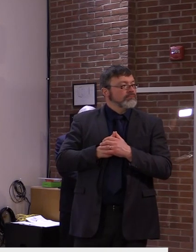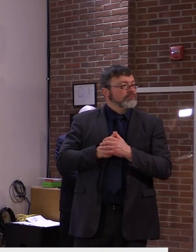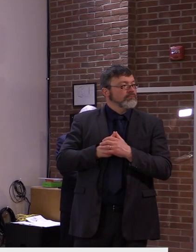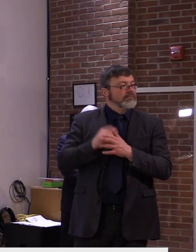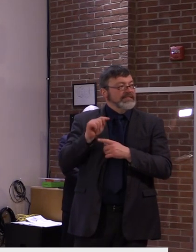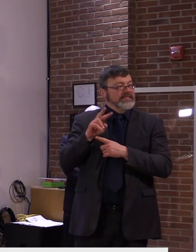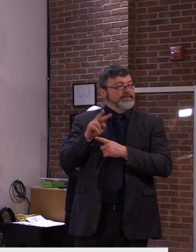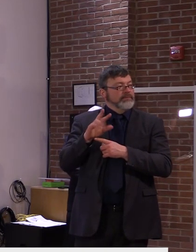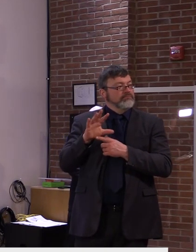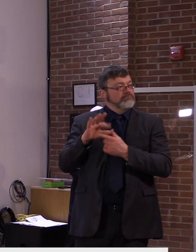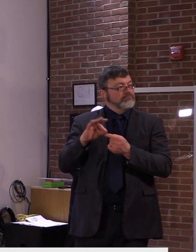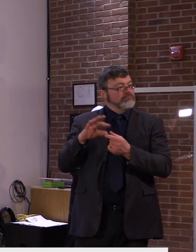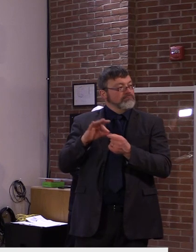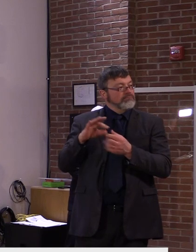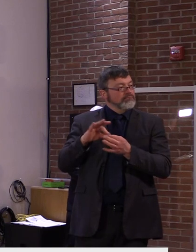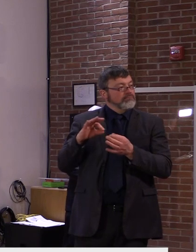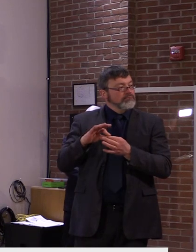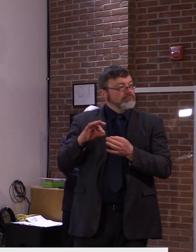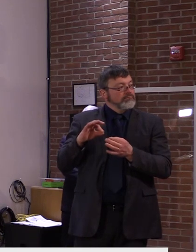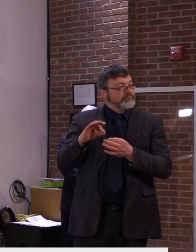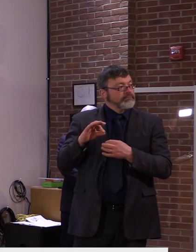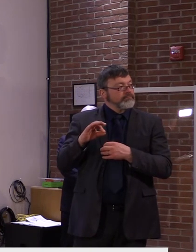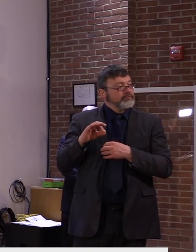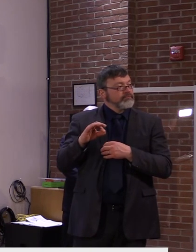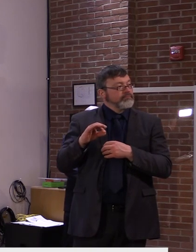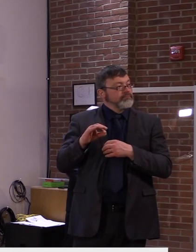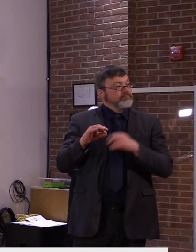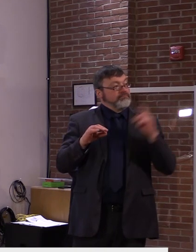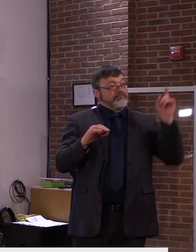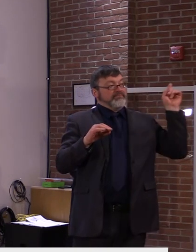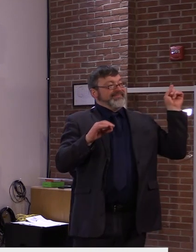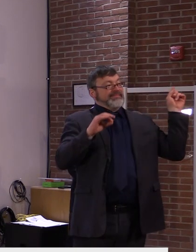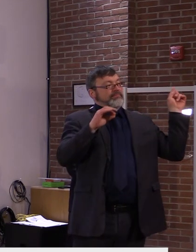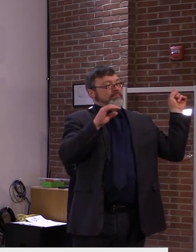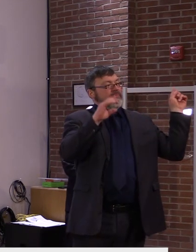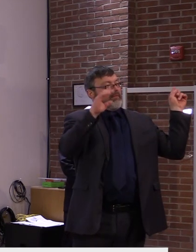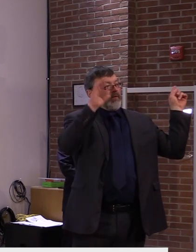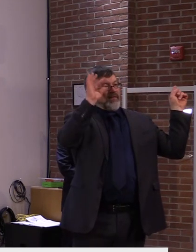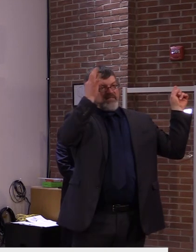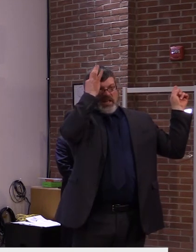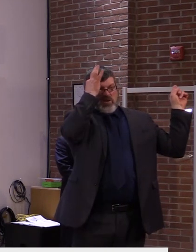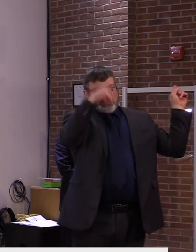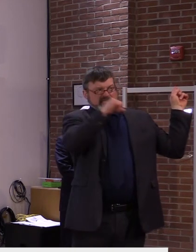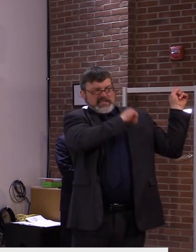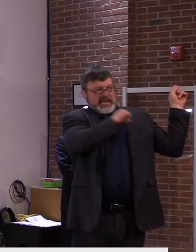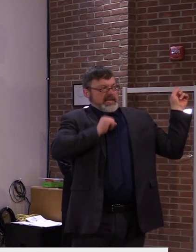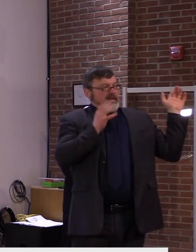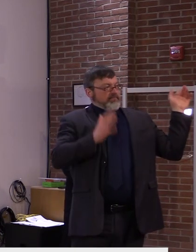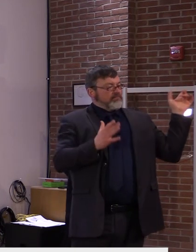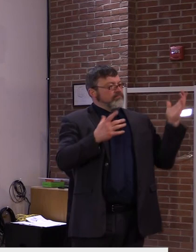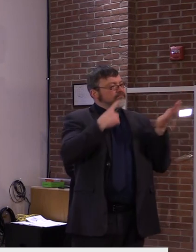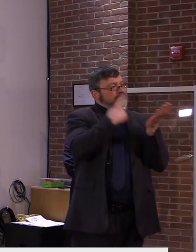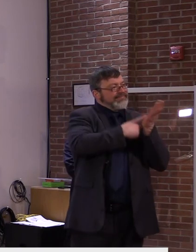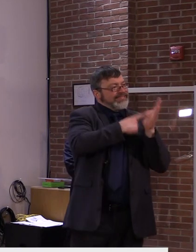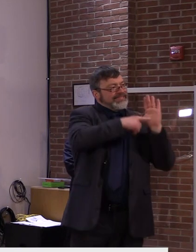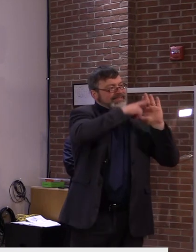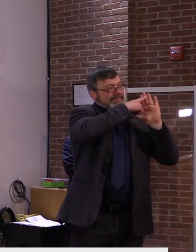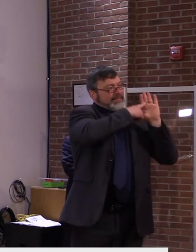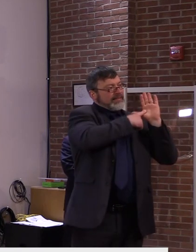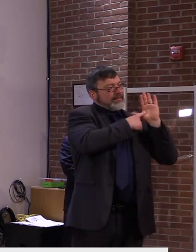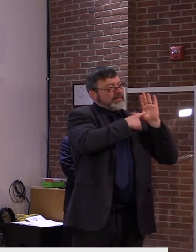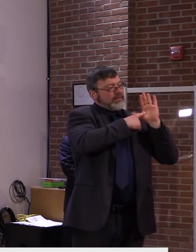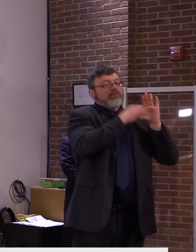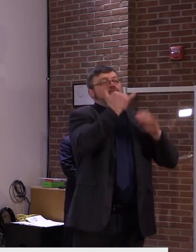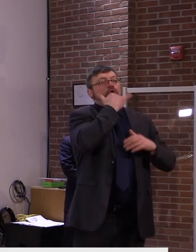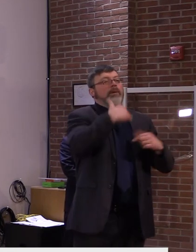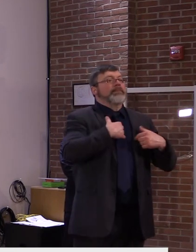extending sports betting to the state of Vermont. This is kind of off topic a little bit, but how do you feel about that? With the money, I believe the